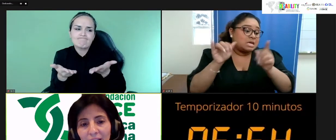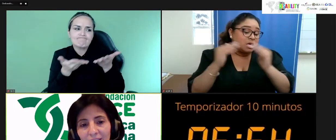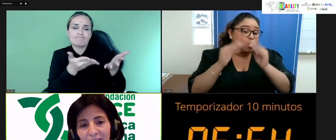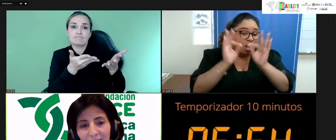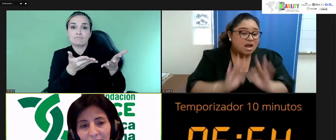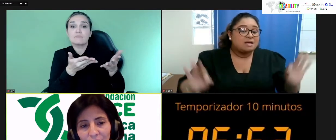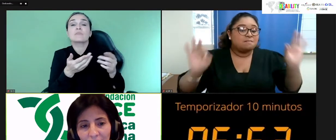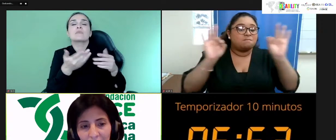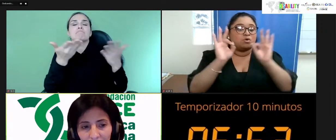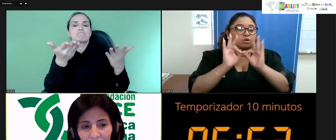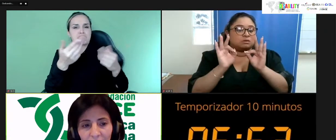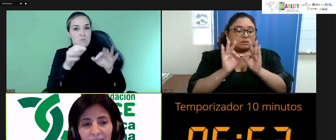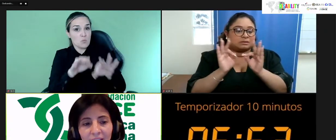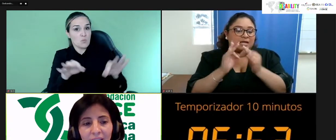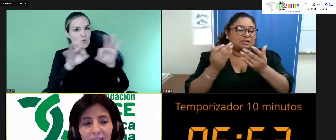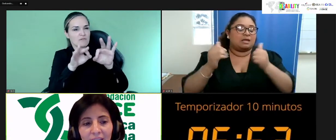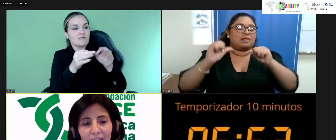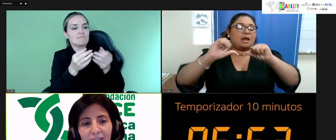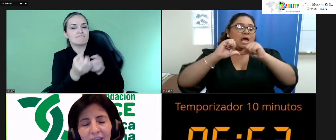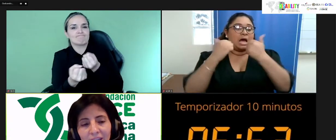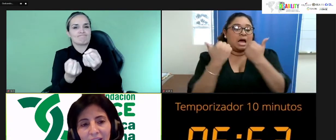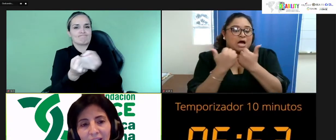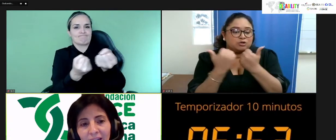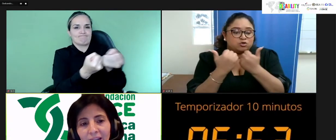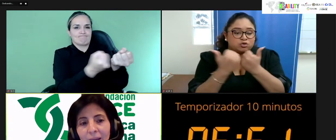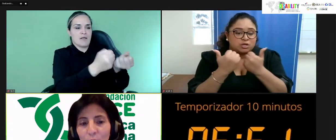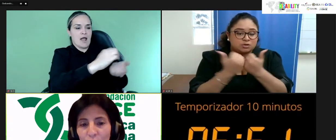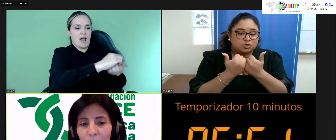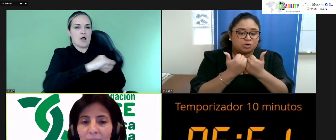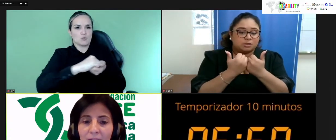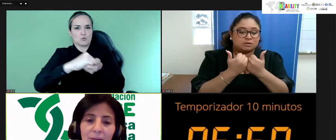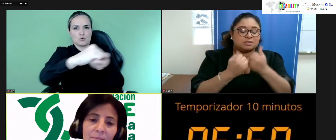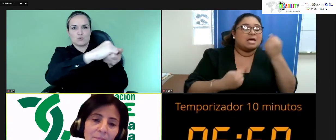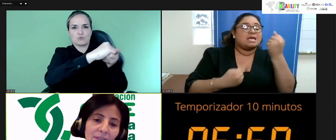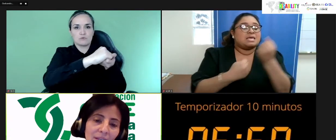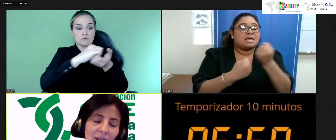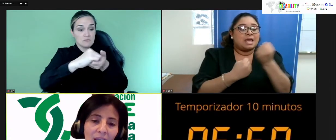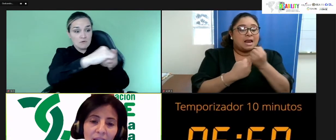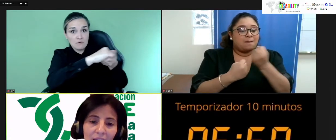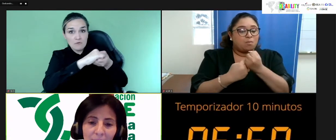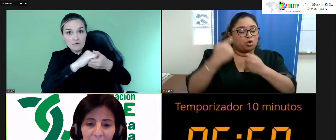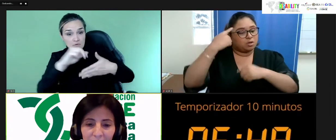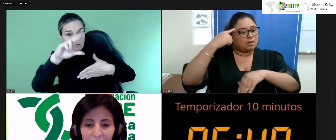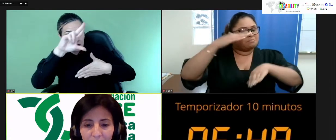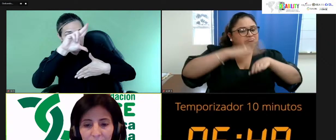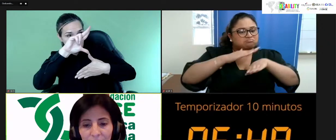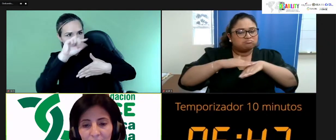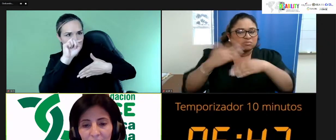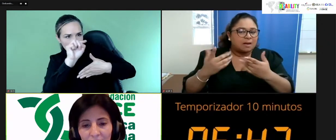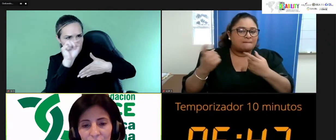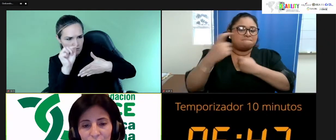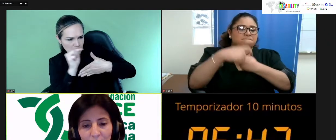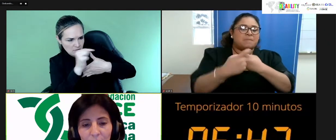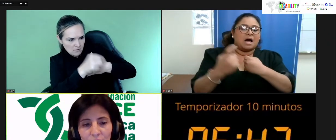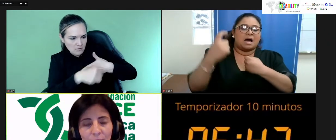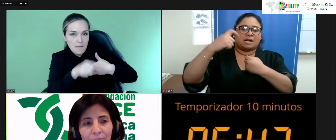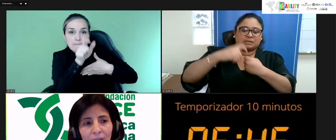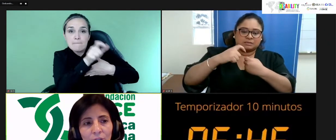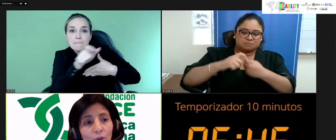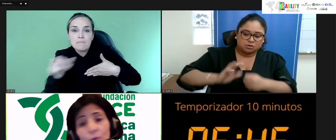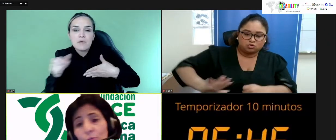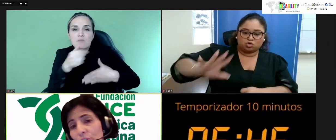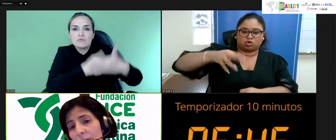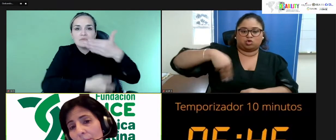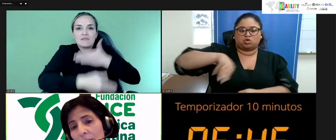on the strengthening of the organizations and the support